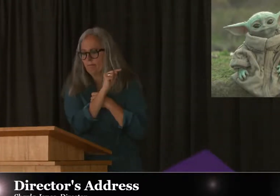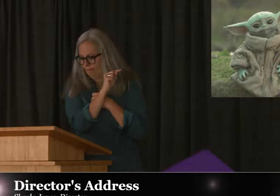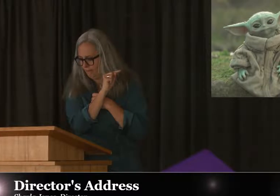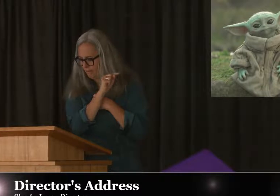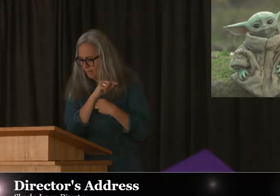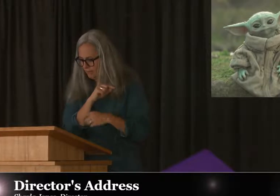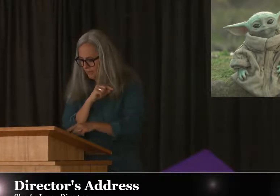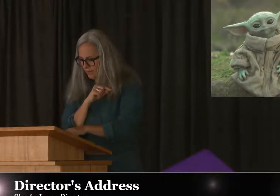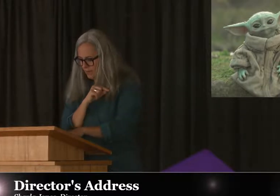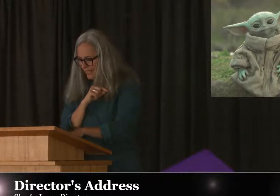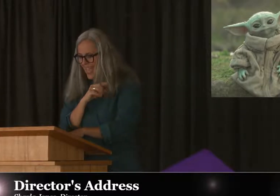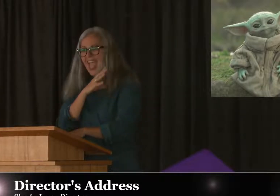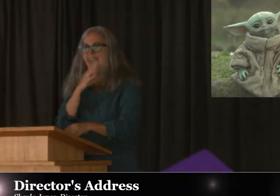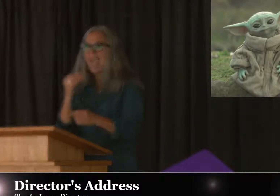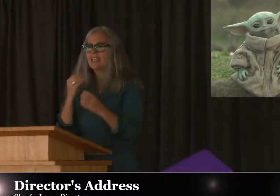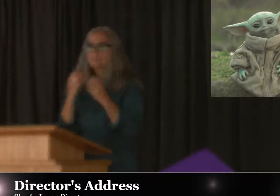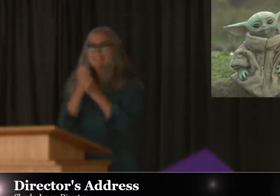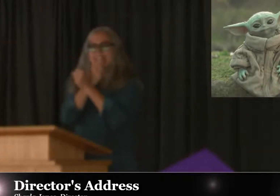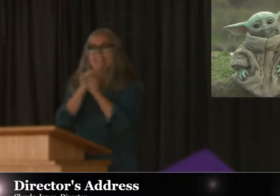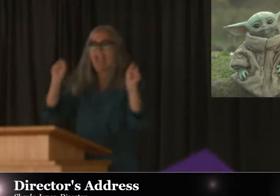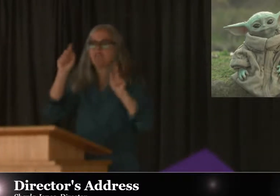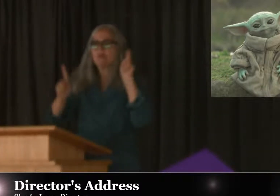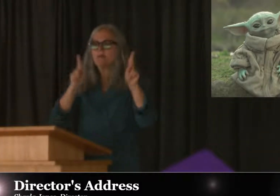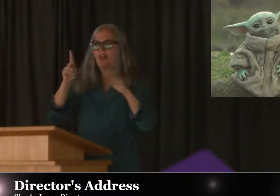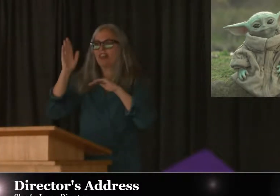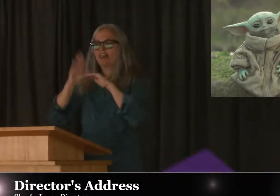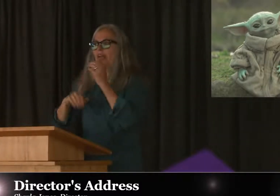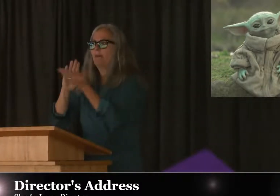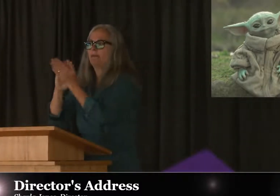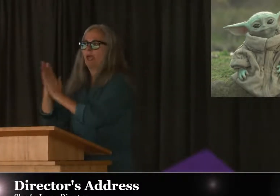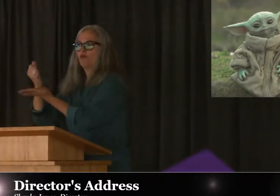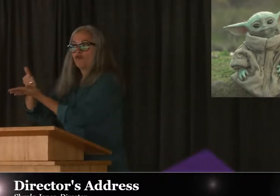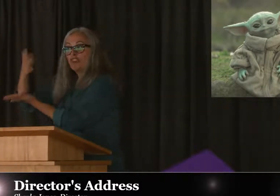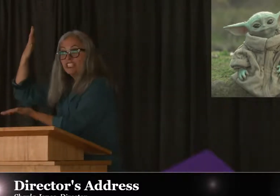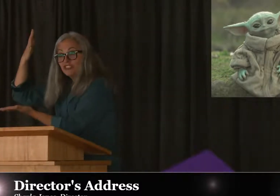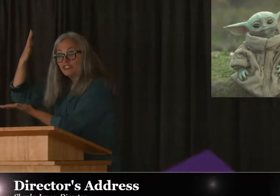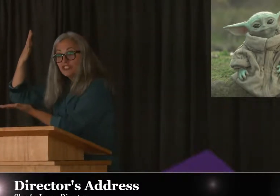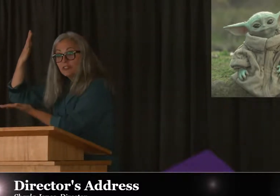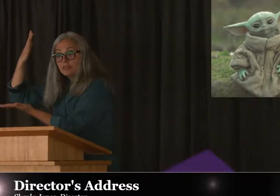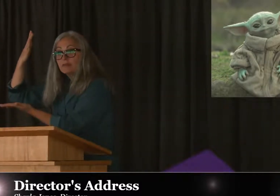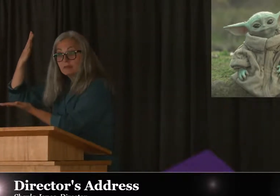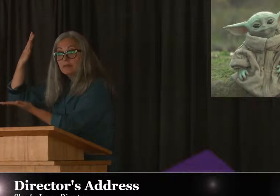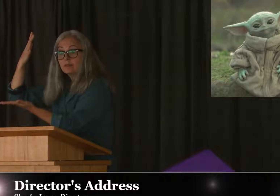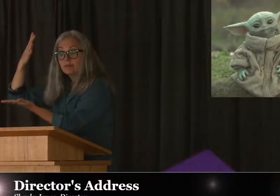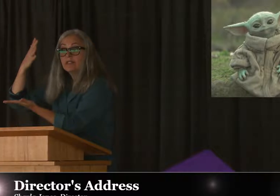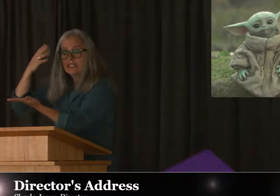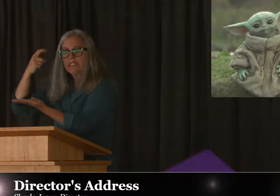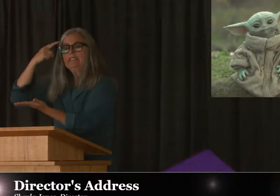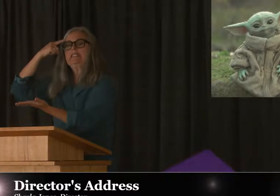still knows that the priority is Baby Yoda and the safety of people rather than making a buck.